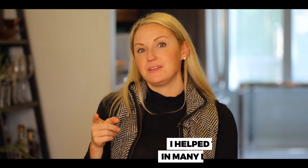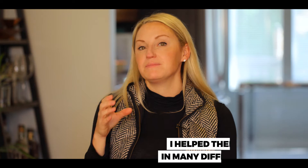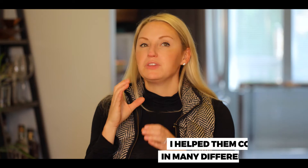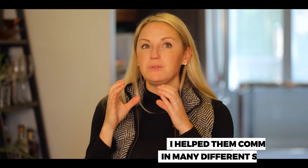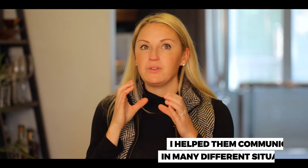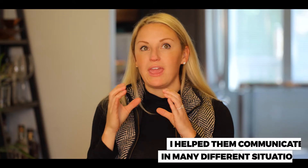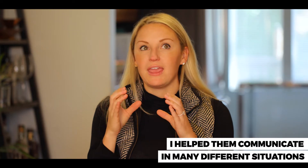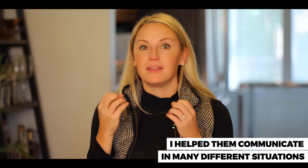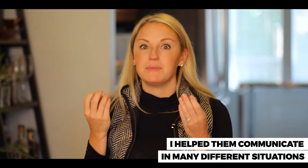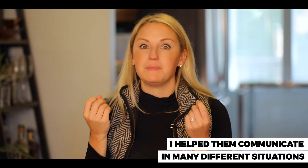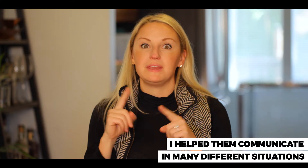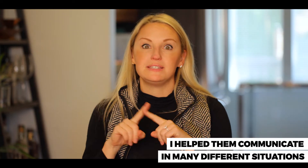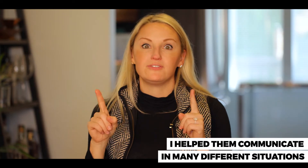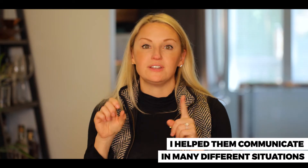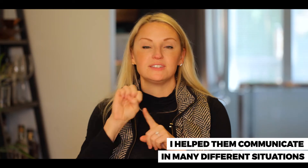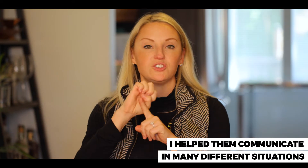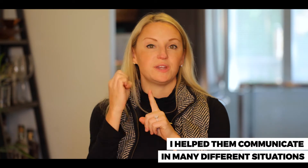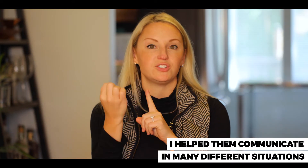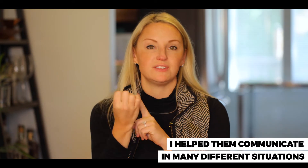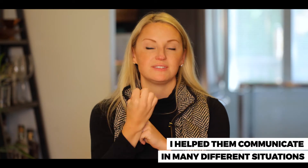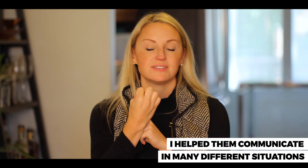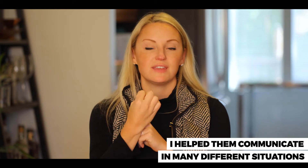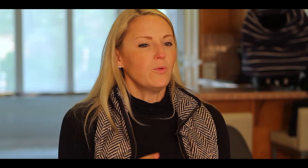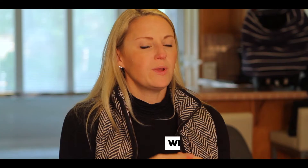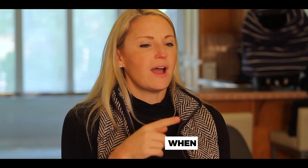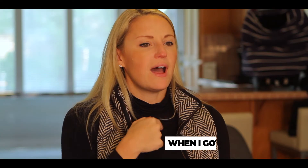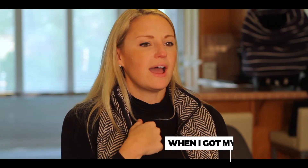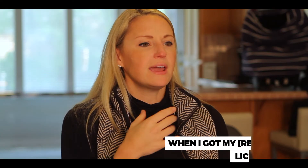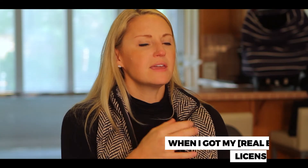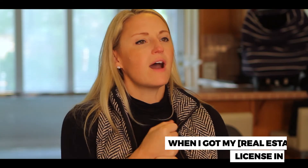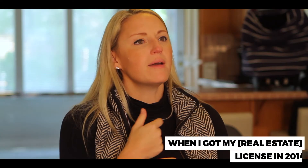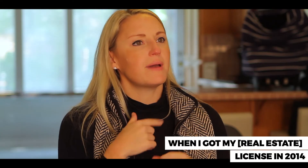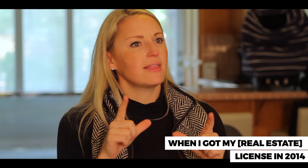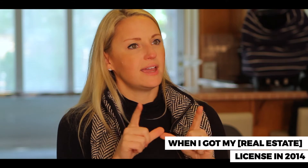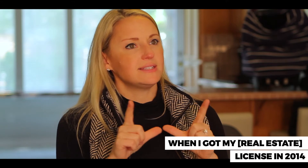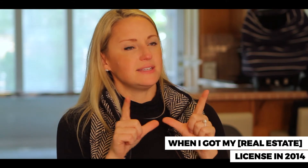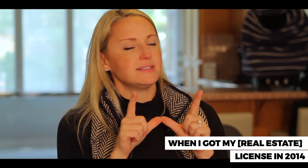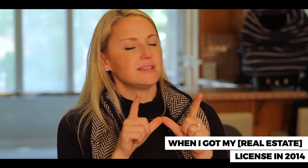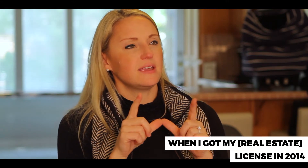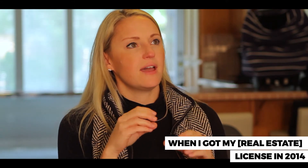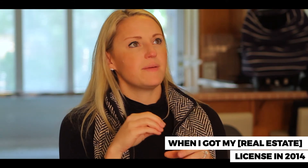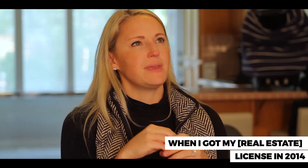them communicate in many many different situations. When I got my license in